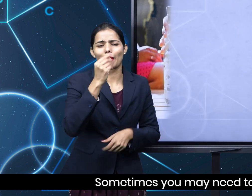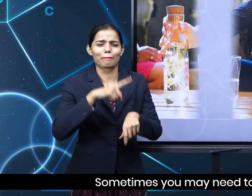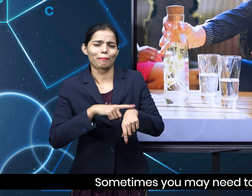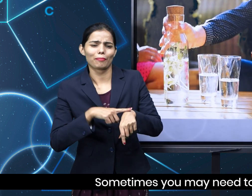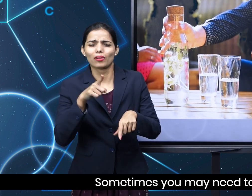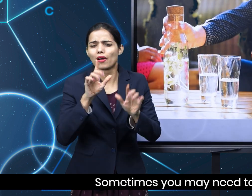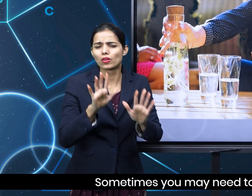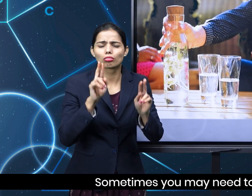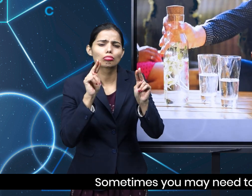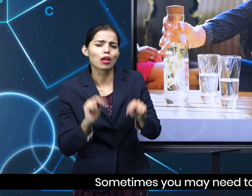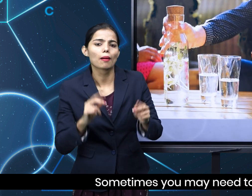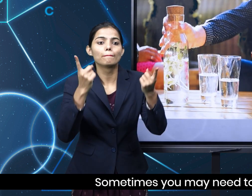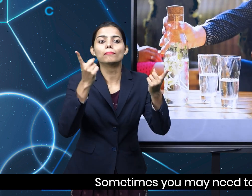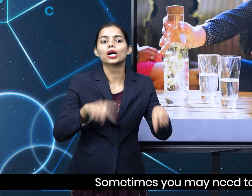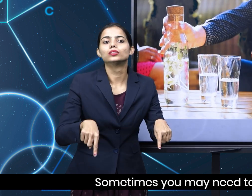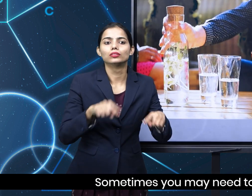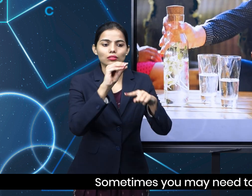Sometimes you may need to divide fractions too.